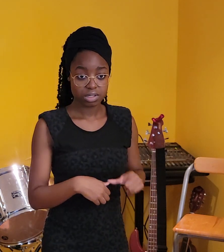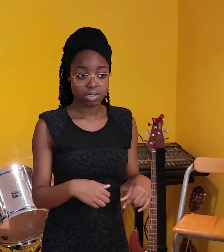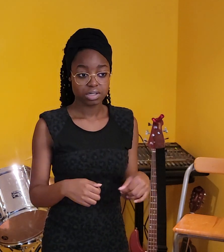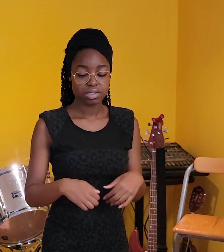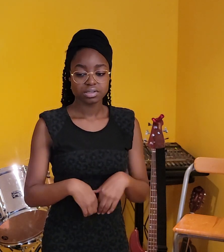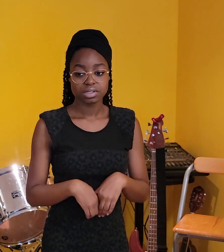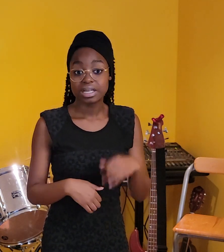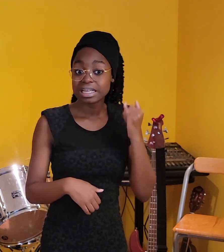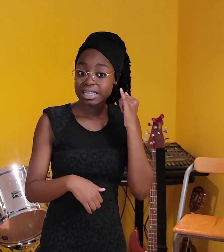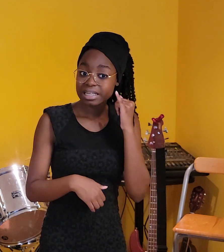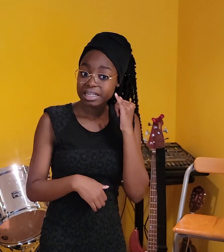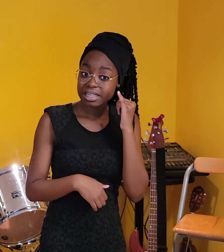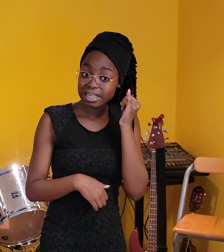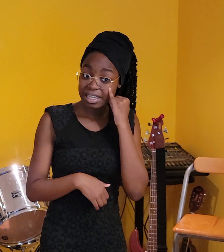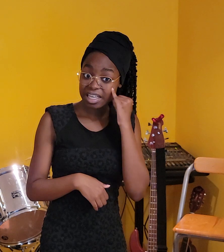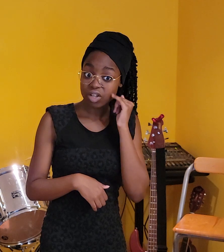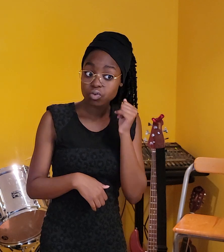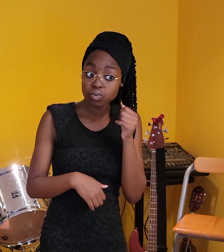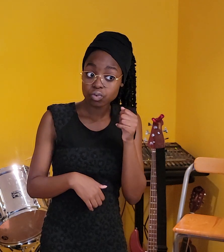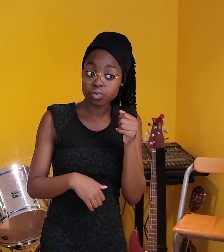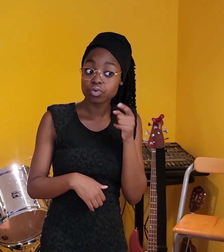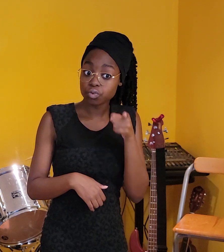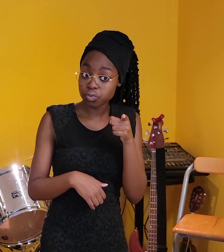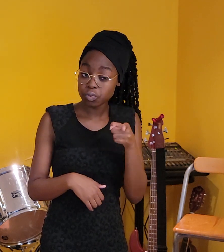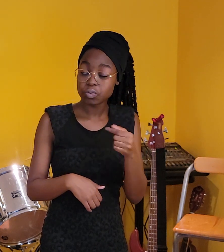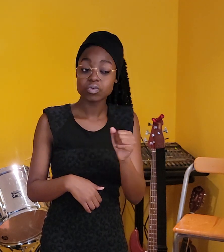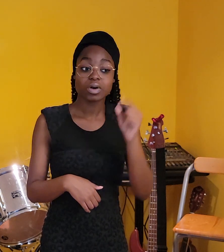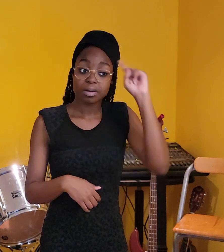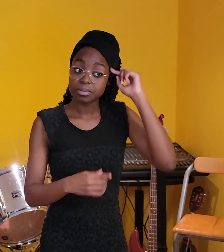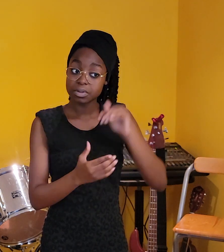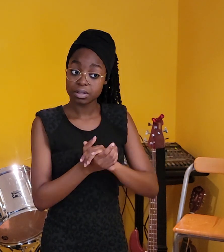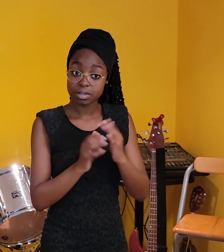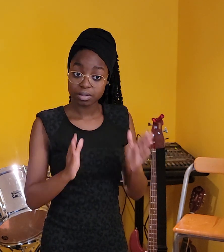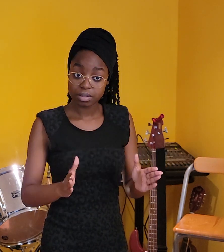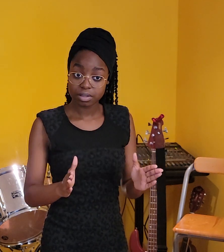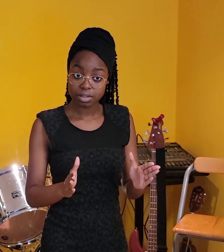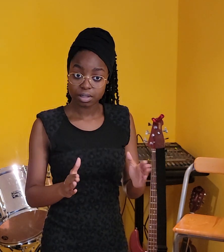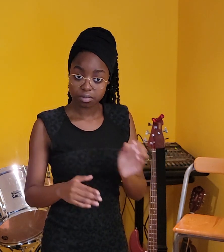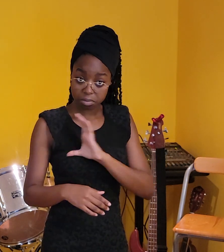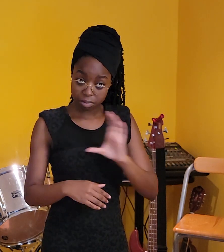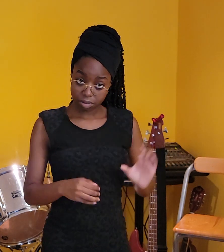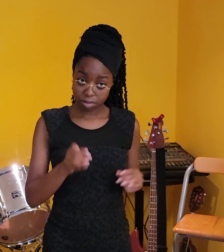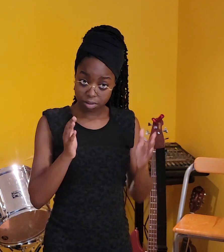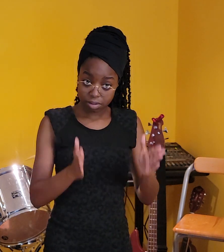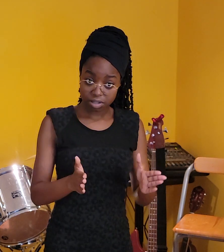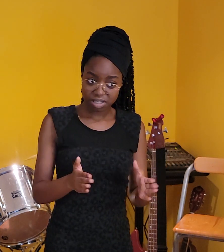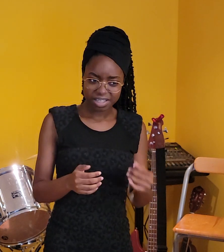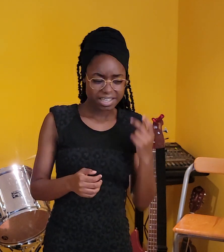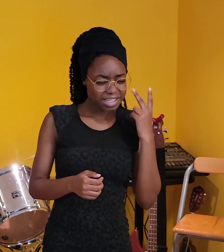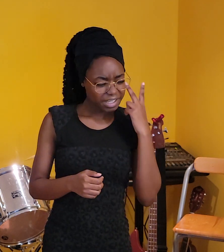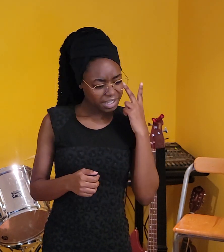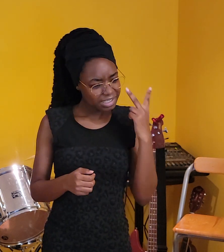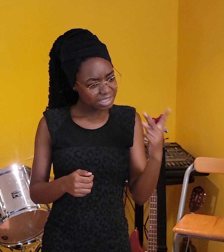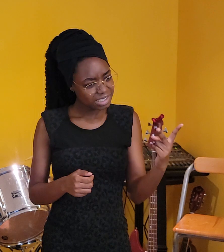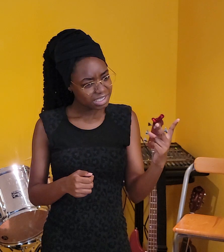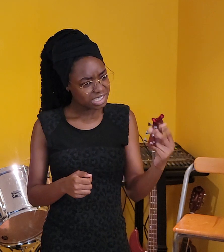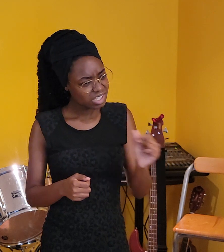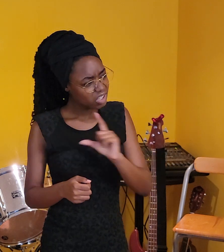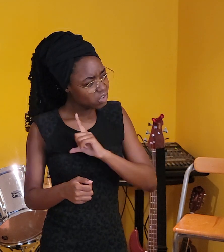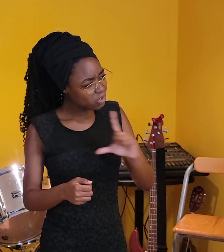And if you're not a Christian, if you are a believer, you see the model prayer that the Lord taught